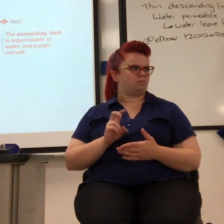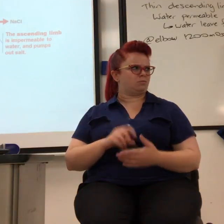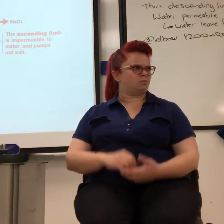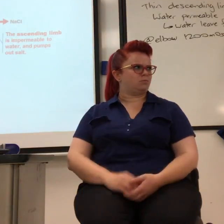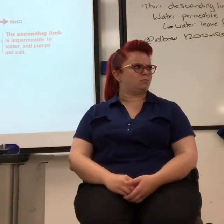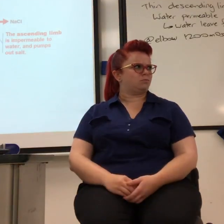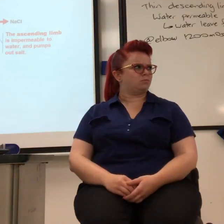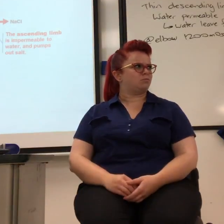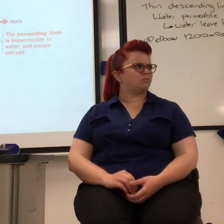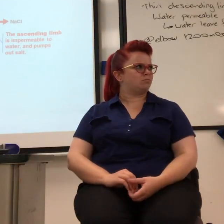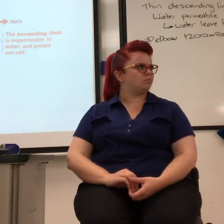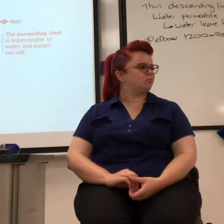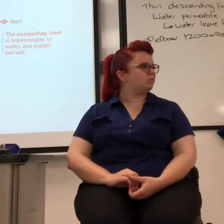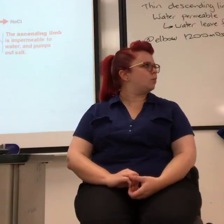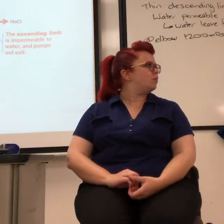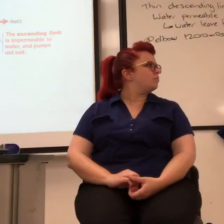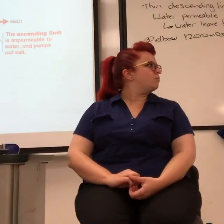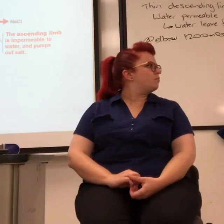That's the filtrate.